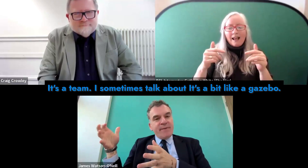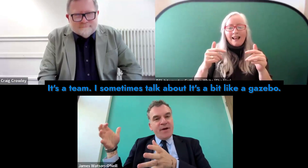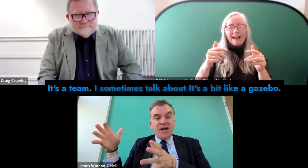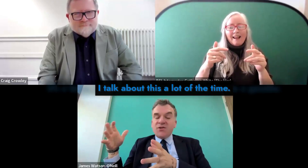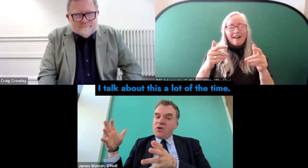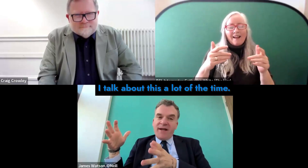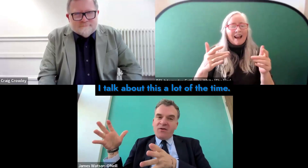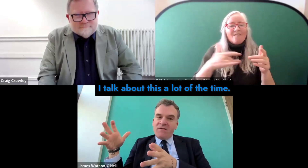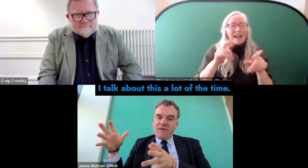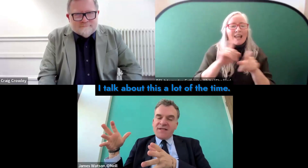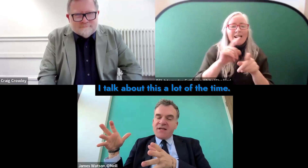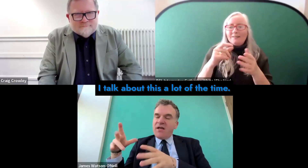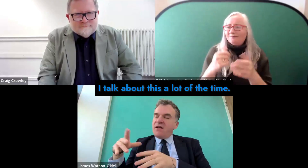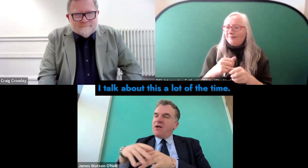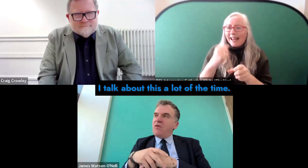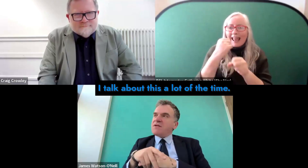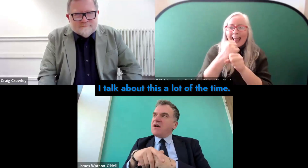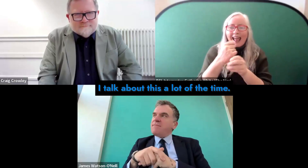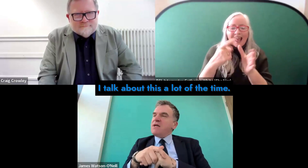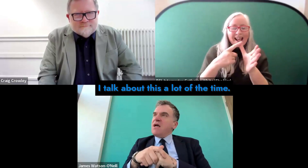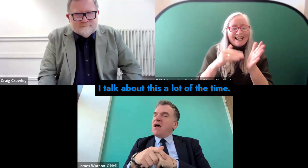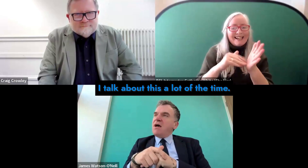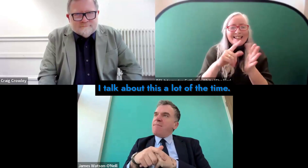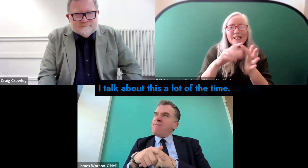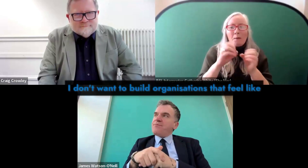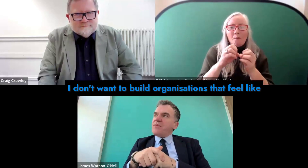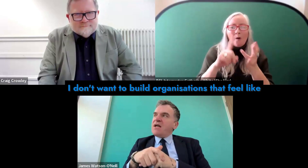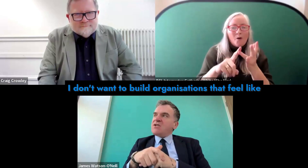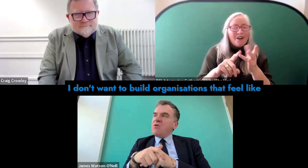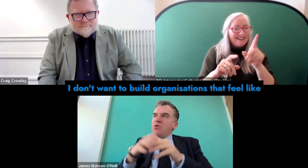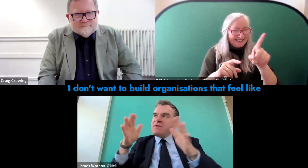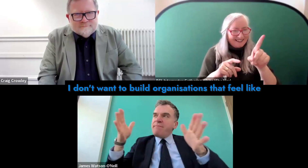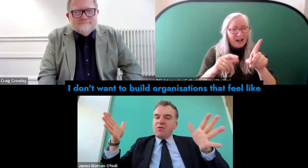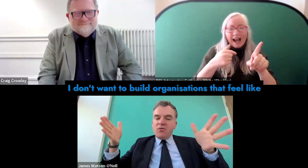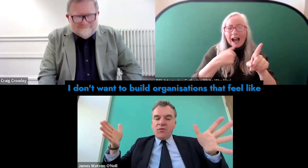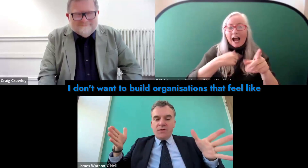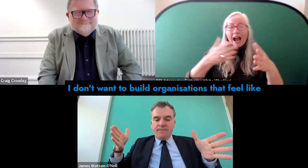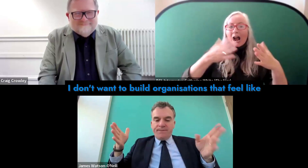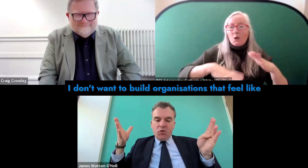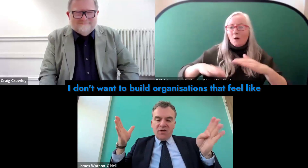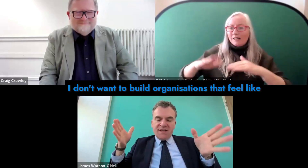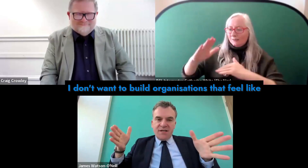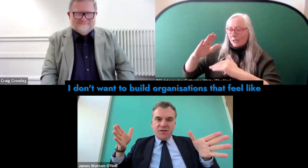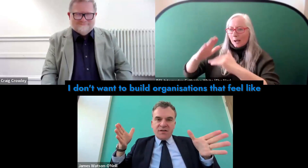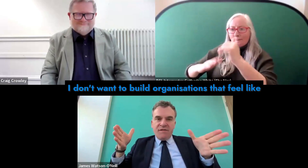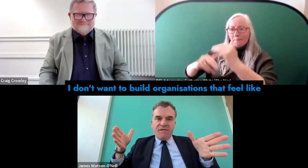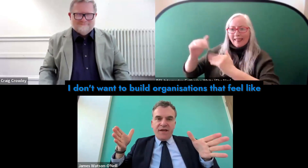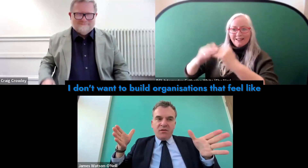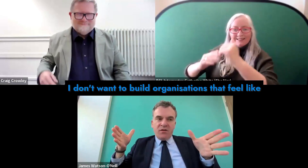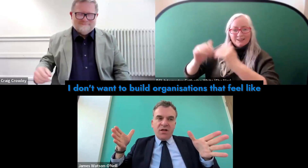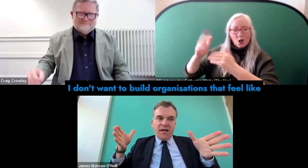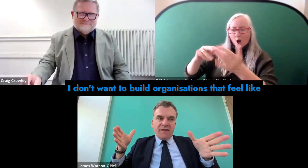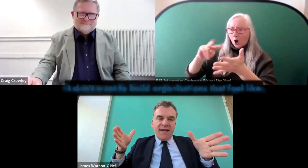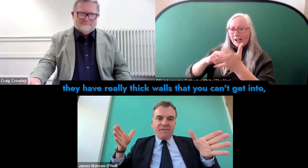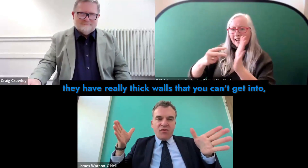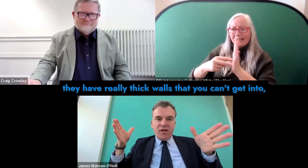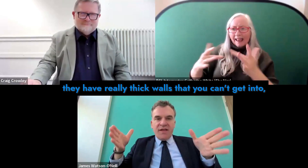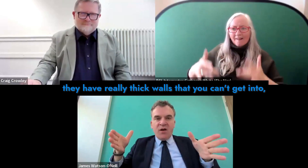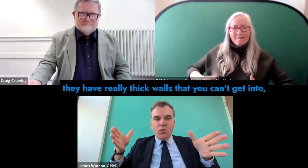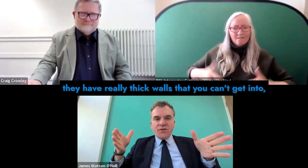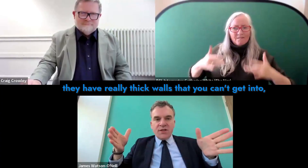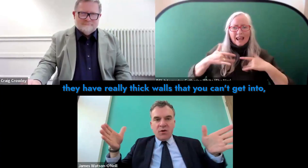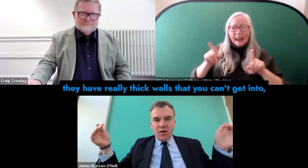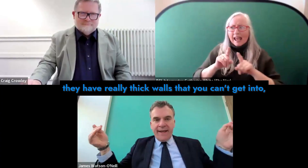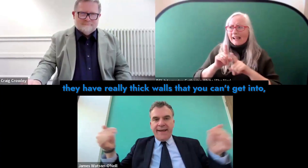like a gazebo. I talk about this a lot of the time. I don't want to build organisations that feel like they have